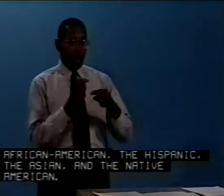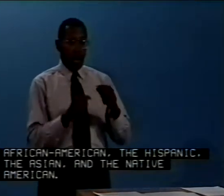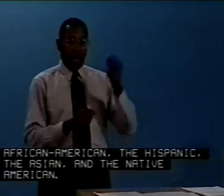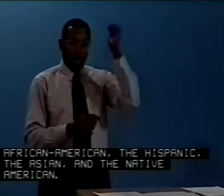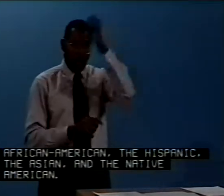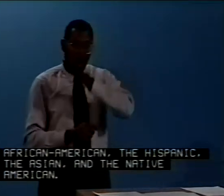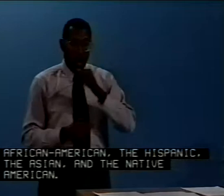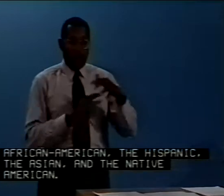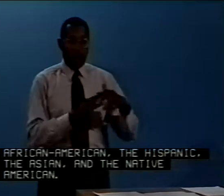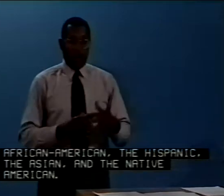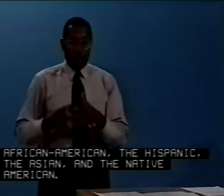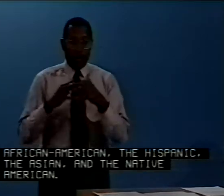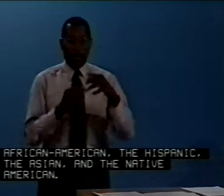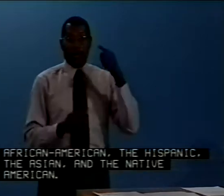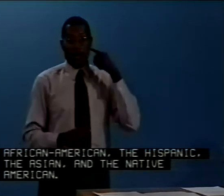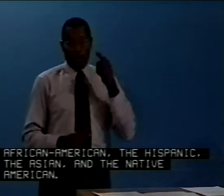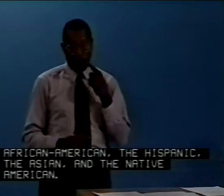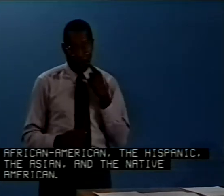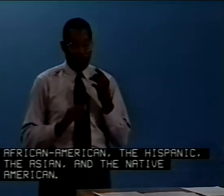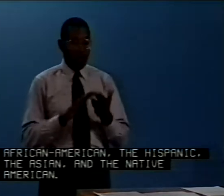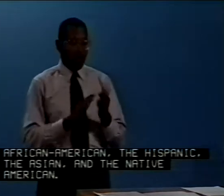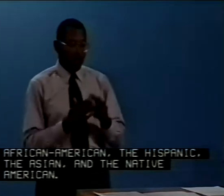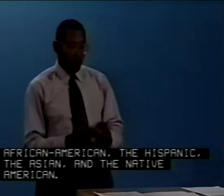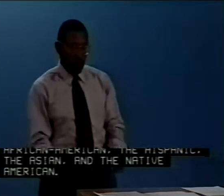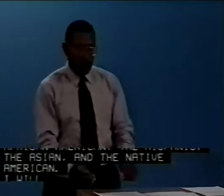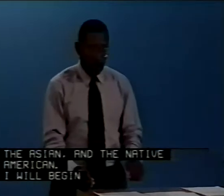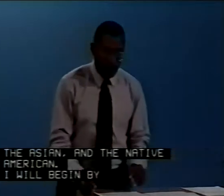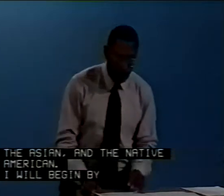I will begin by talking about the African American deaf community.